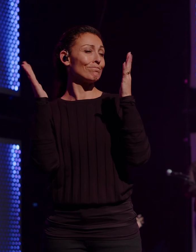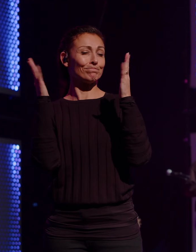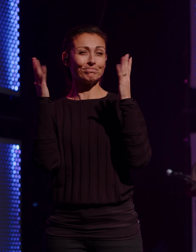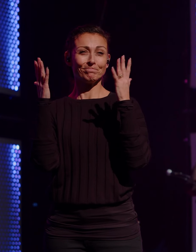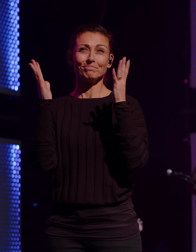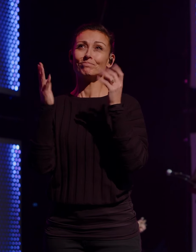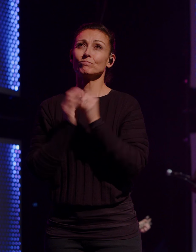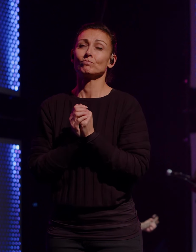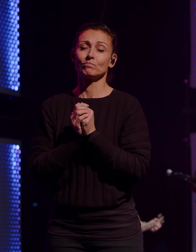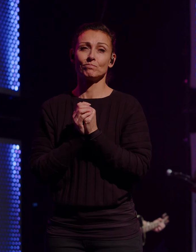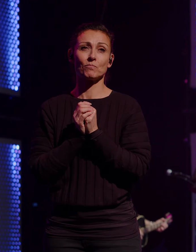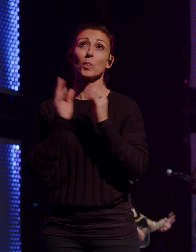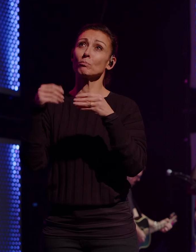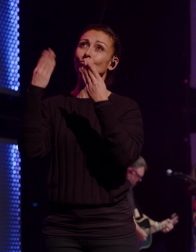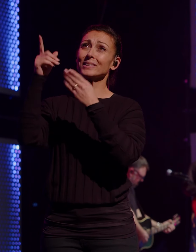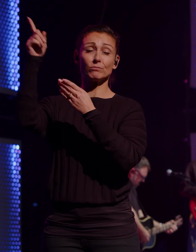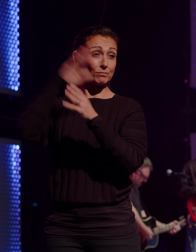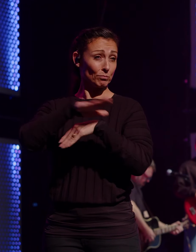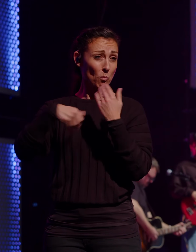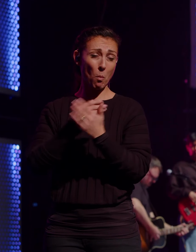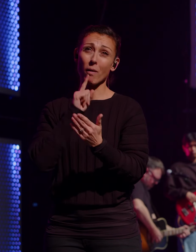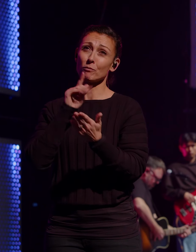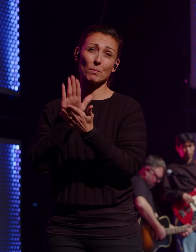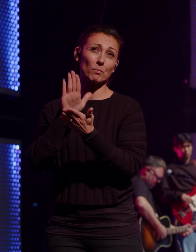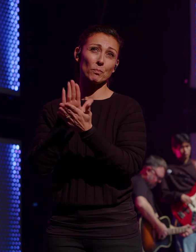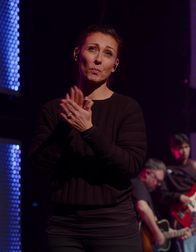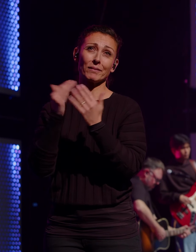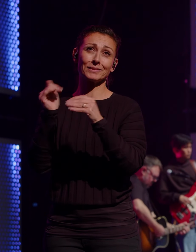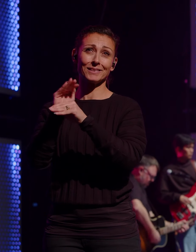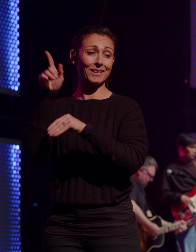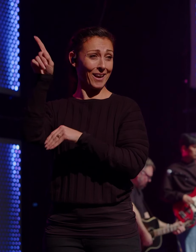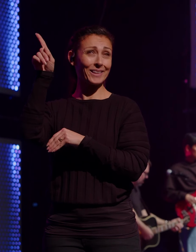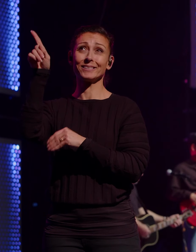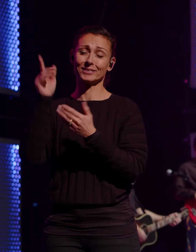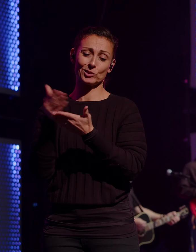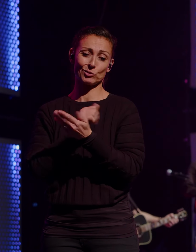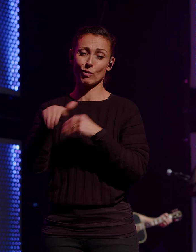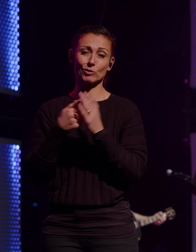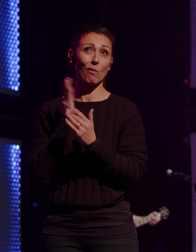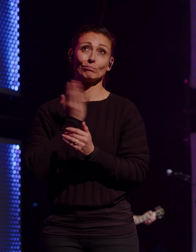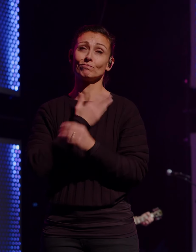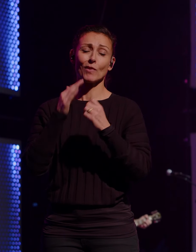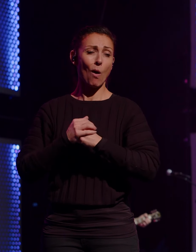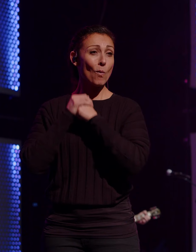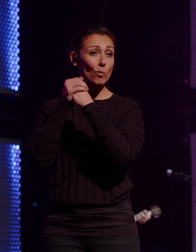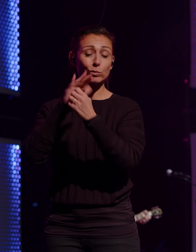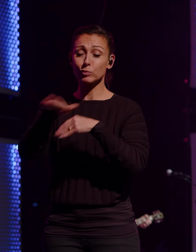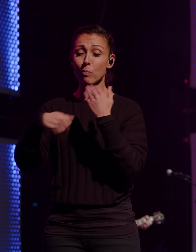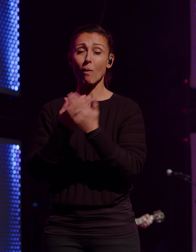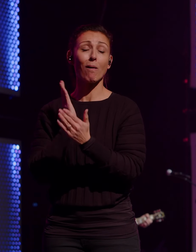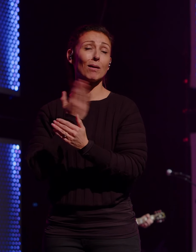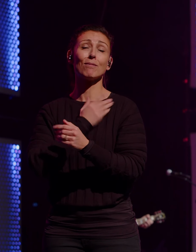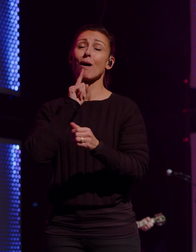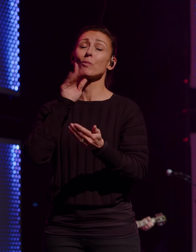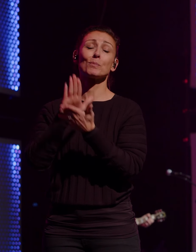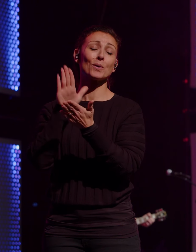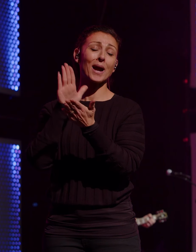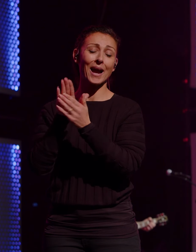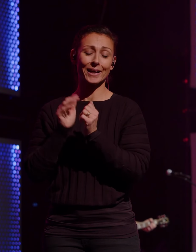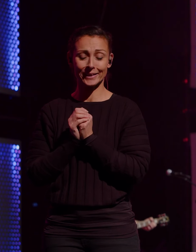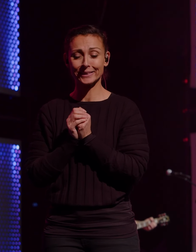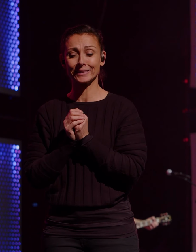Can we give him some praise tonight? He's deserving of our worship and he's deserving of our praise, so we give him a hallelujah. I don't know about